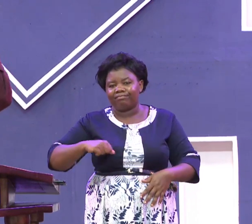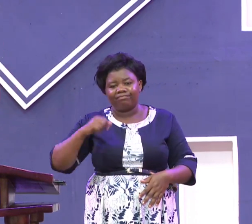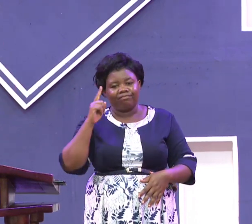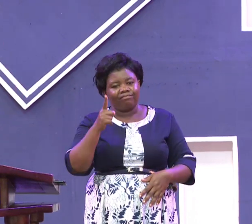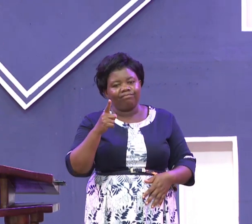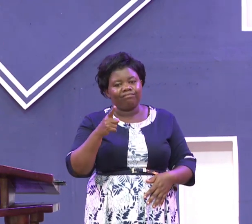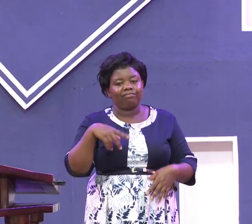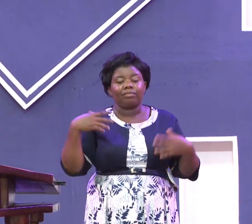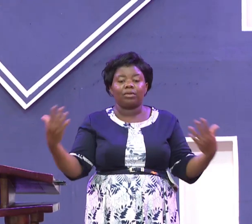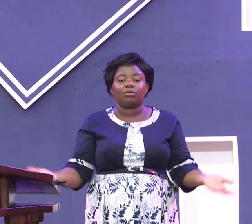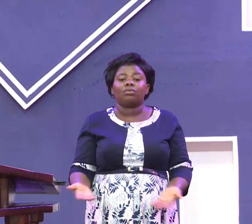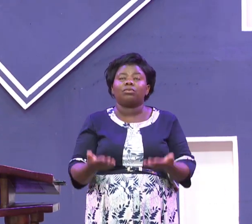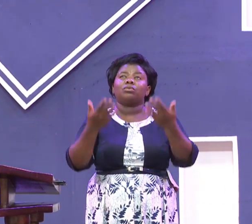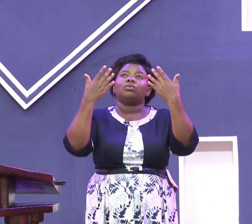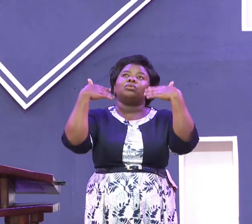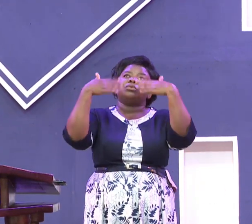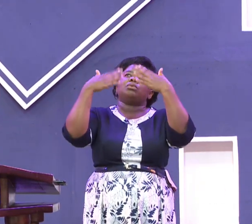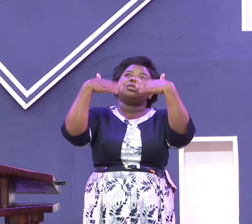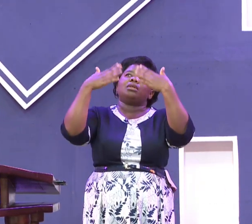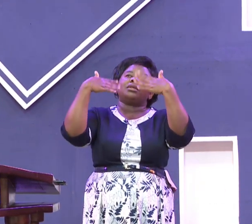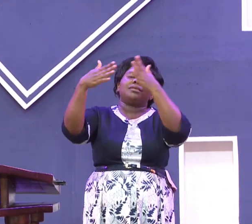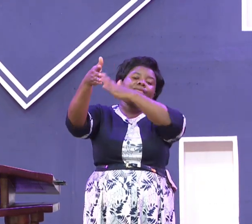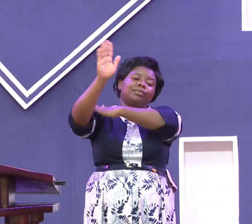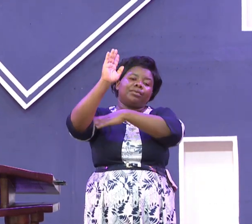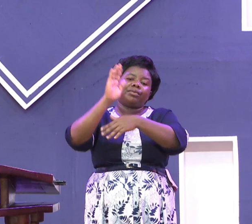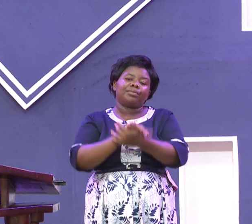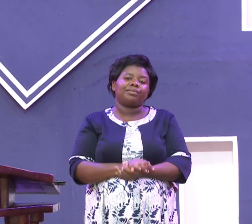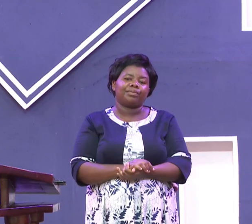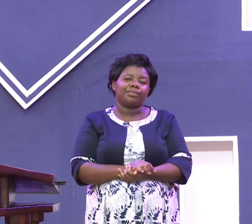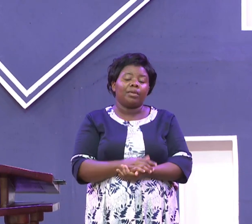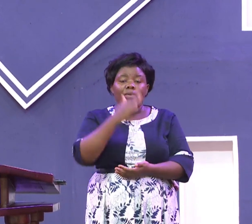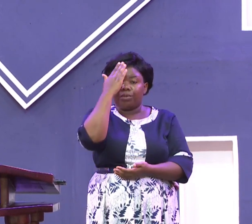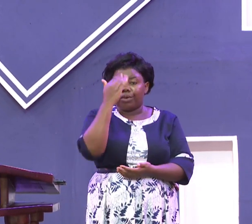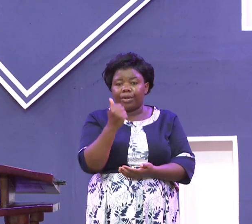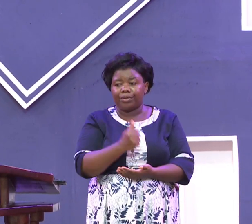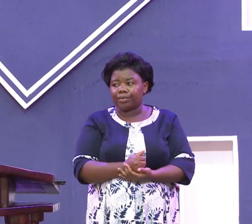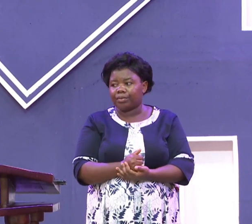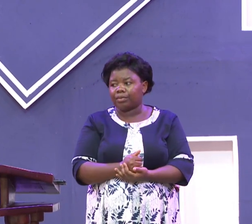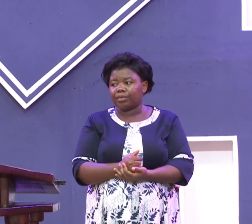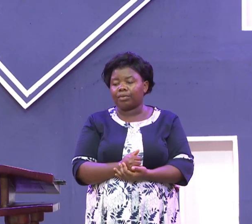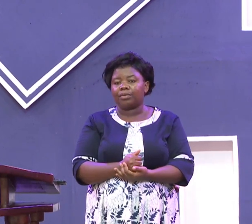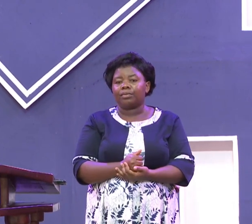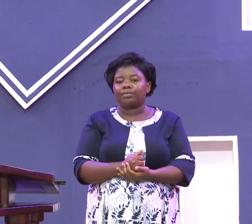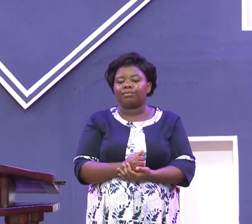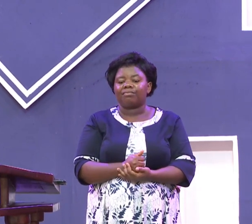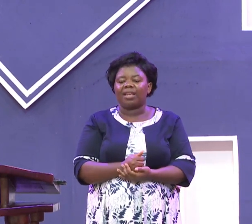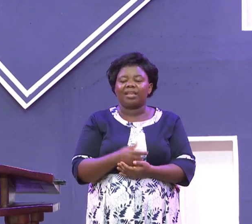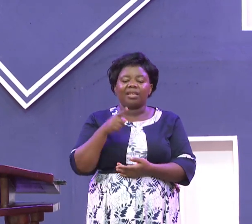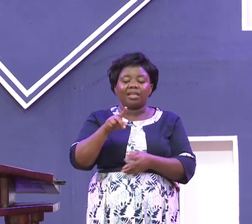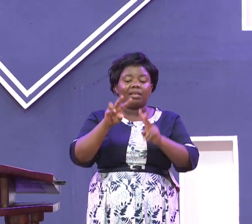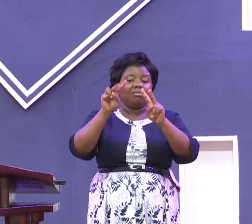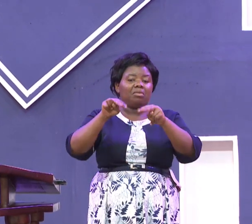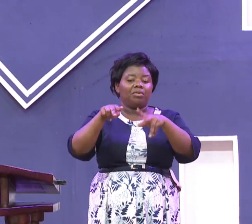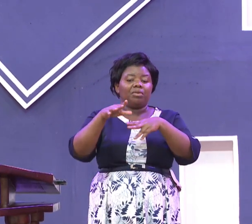him. Kusigalanga yebaza Katonda. To continue thanking God. Lwaki? Why? Yabusa amaso ebizibu.